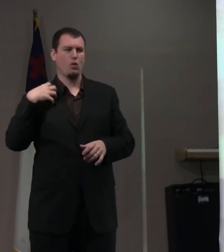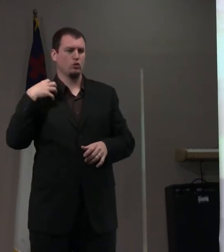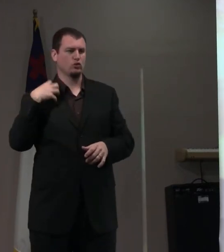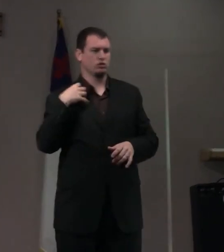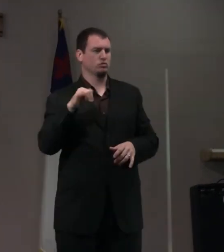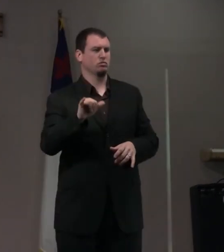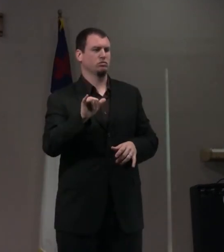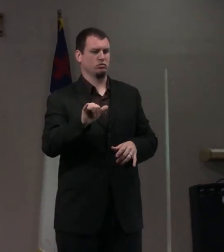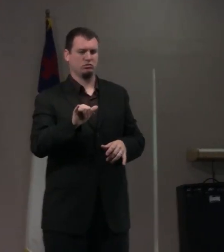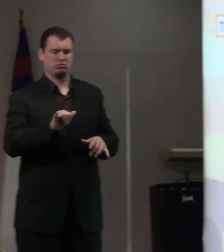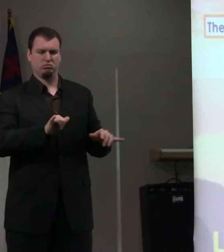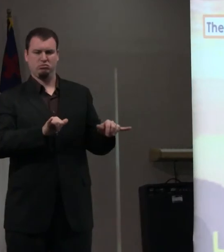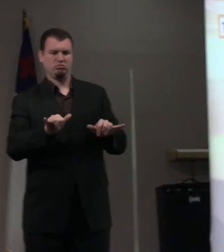You see different styles of coaching.